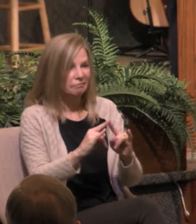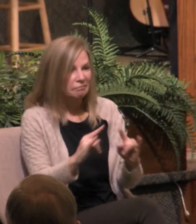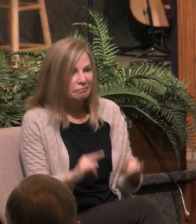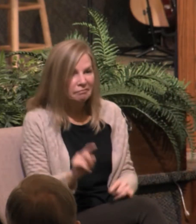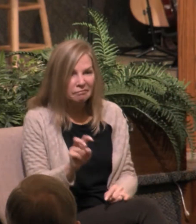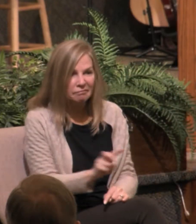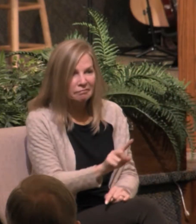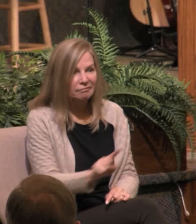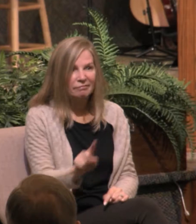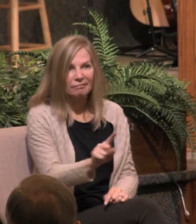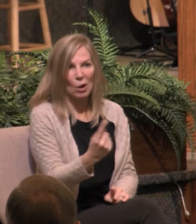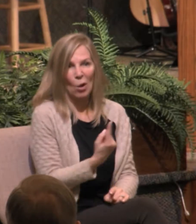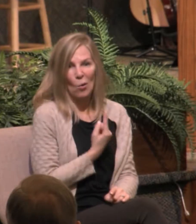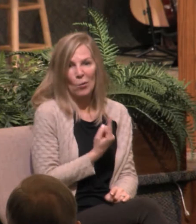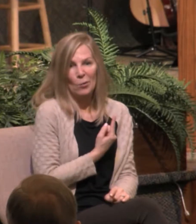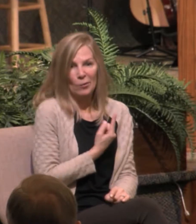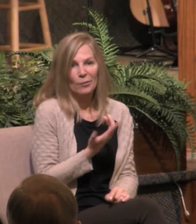away,